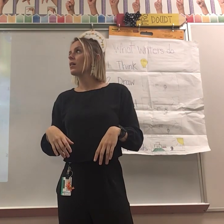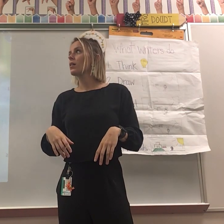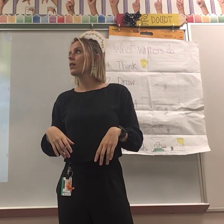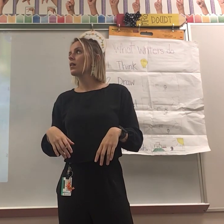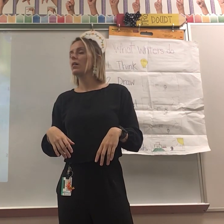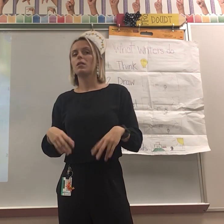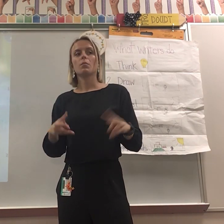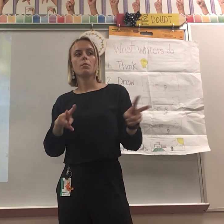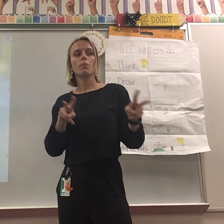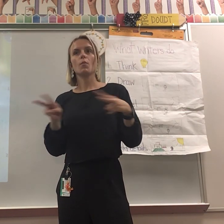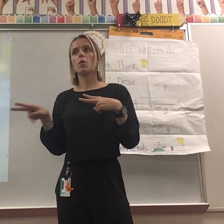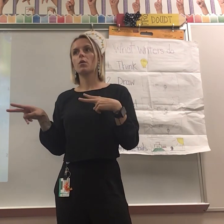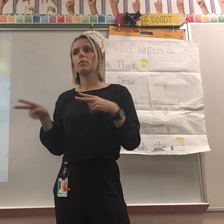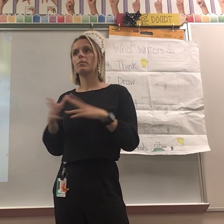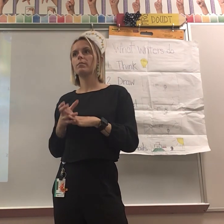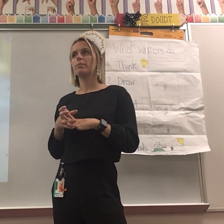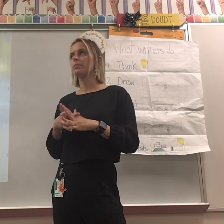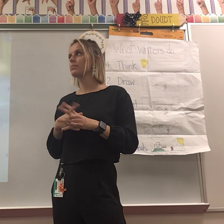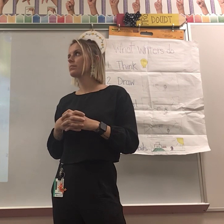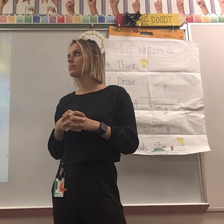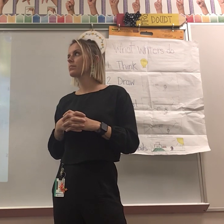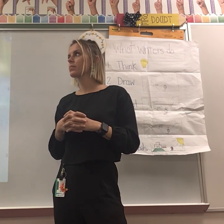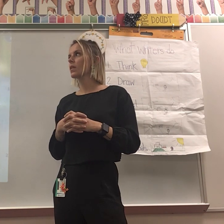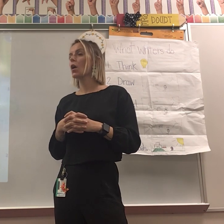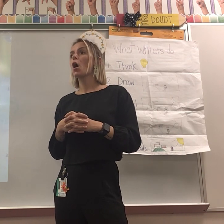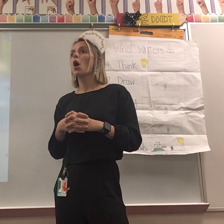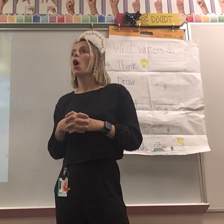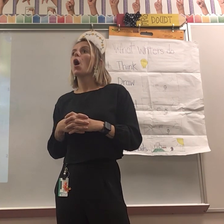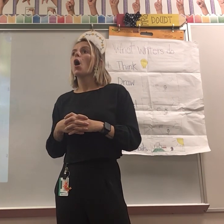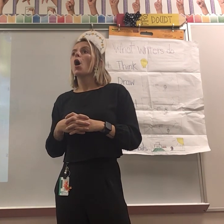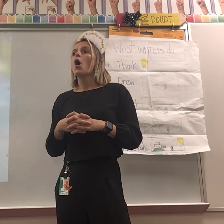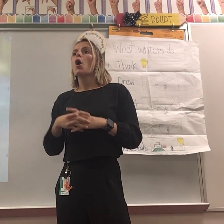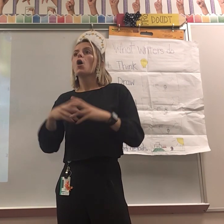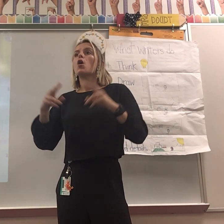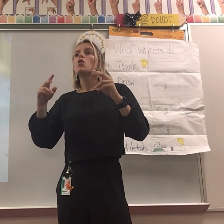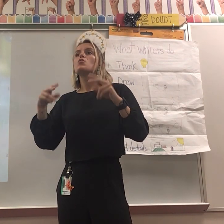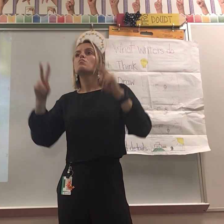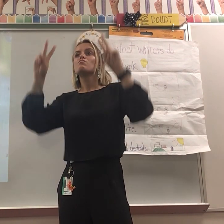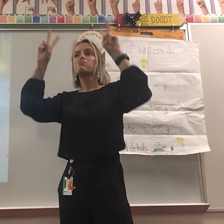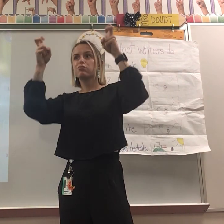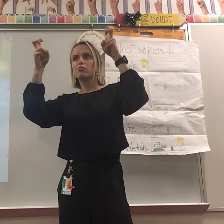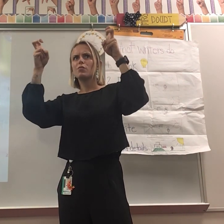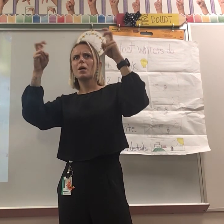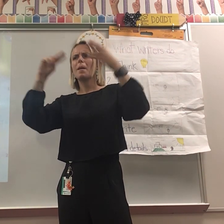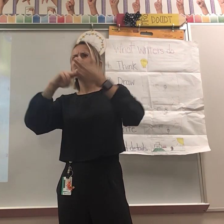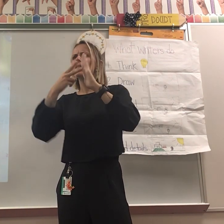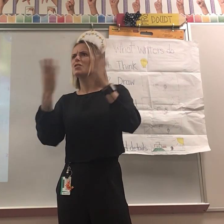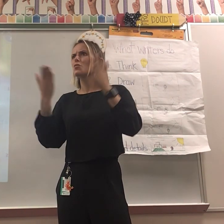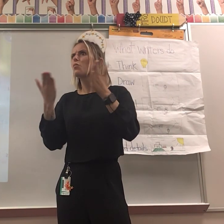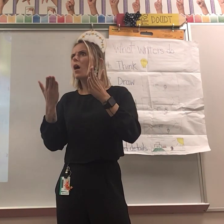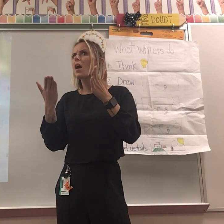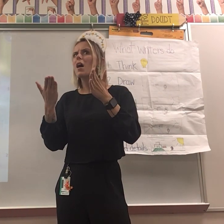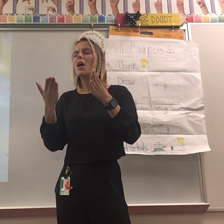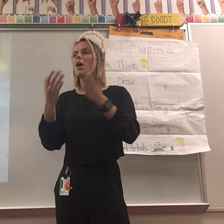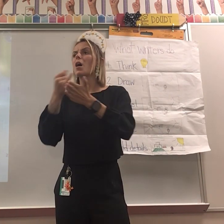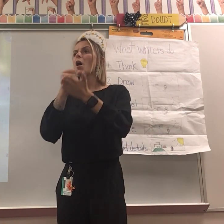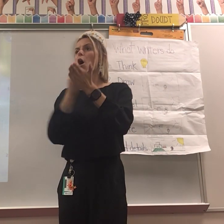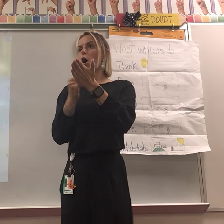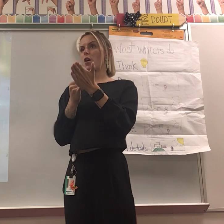Mrs. Golden, are quotes from the artist. The artist who built the bugs or the trolls. But you